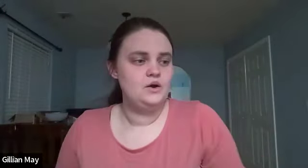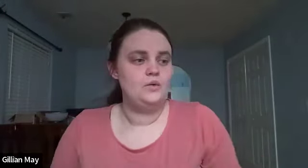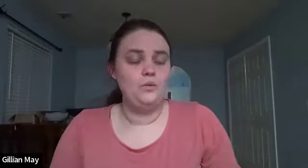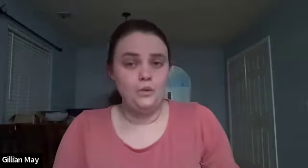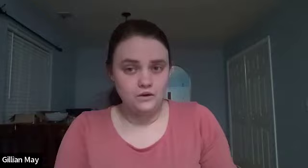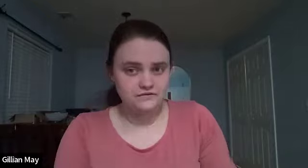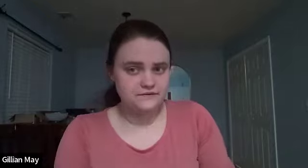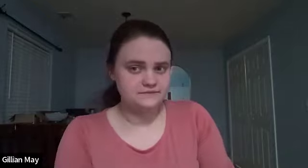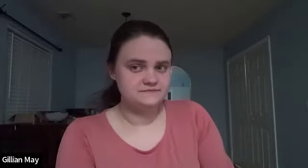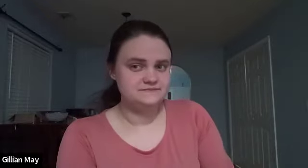wolf,